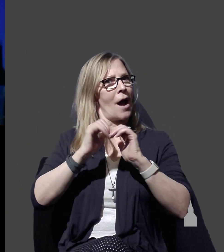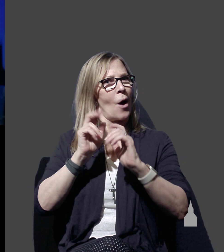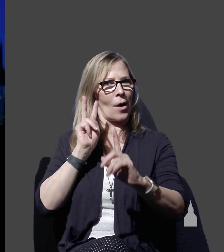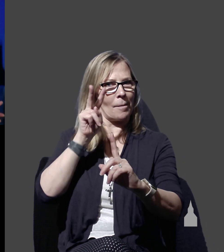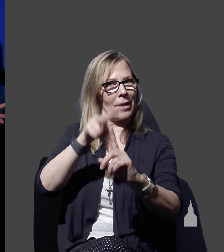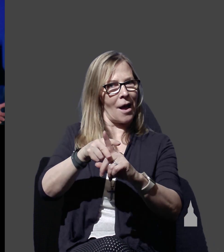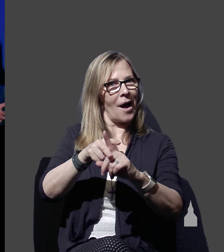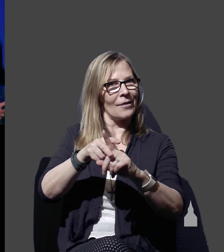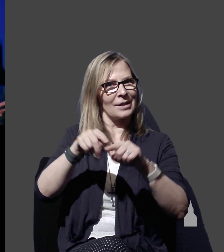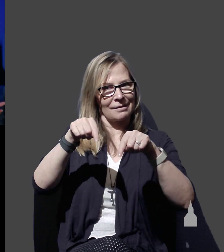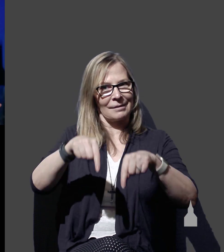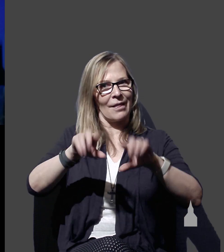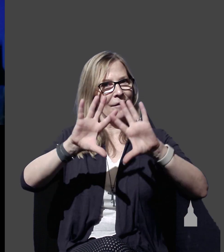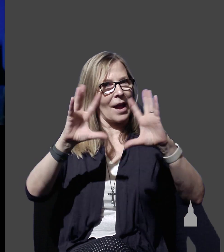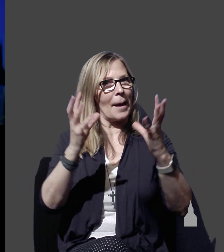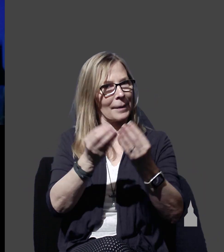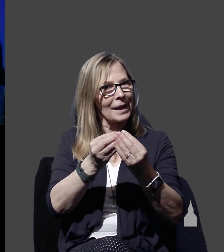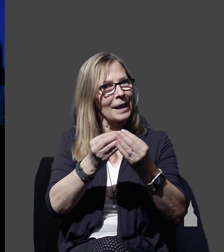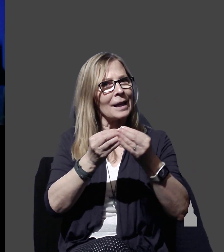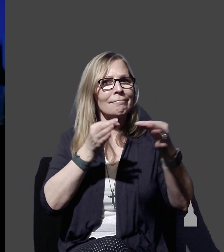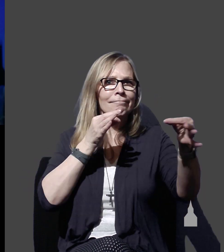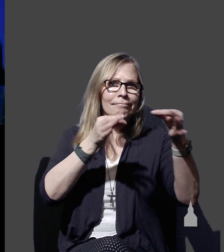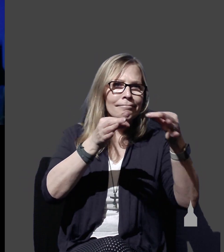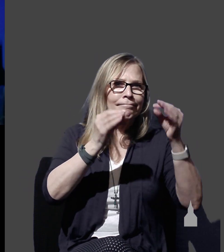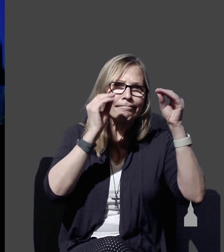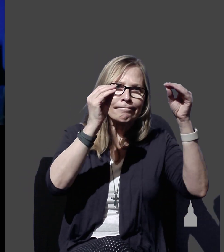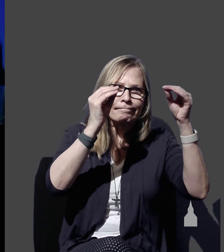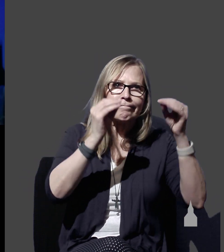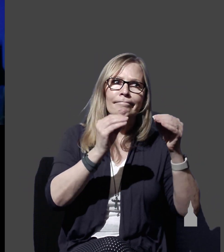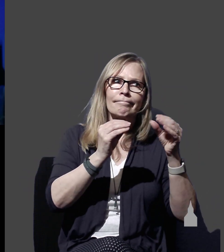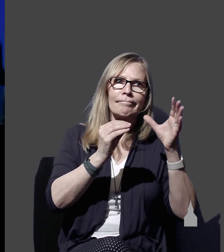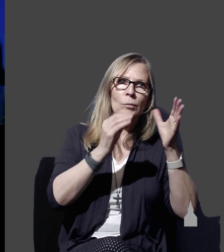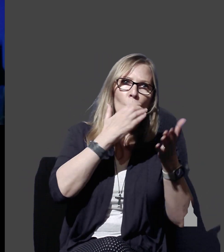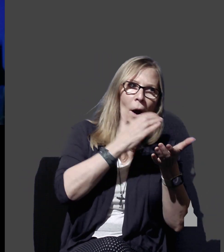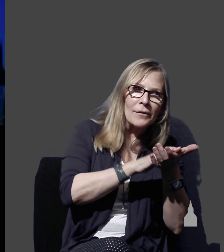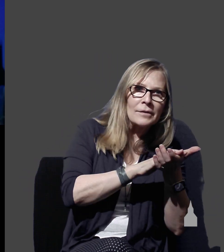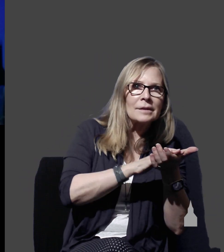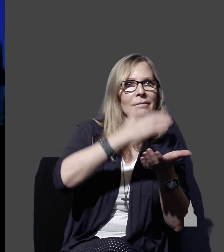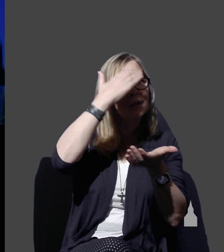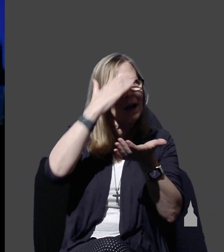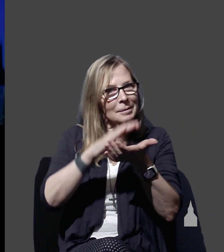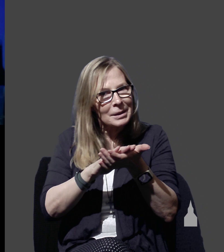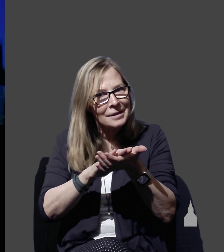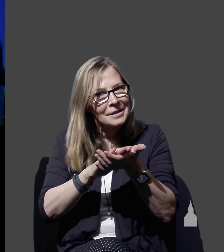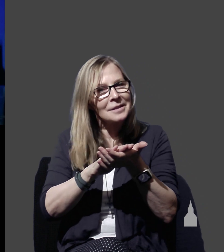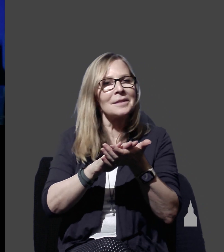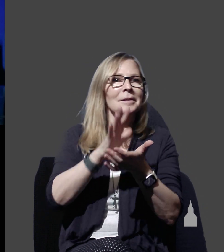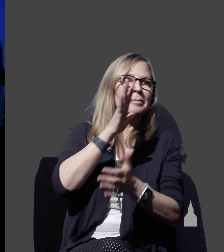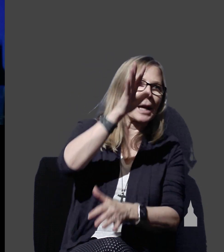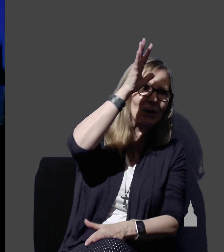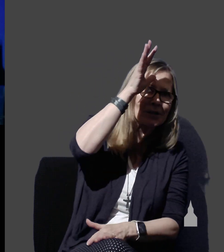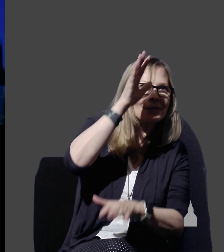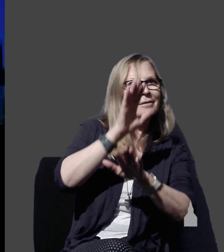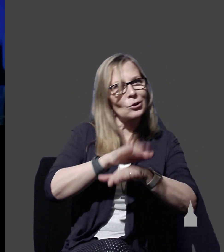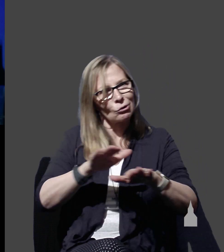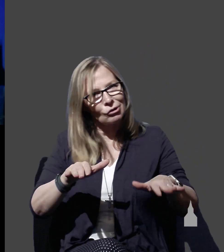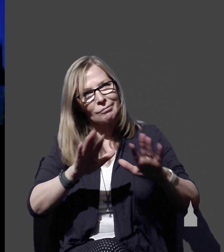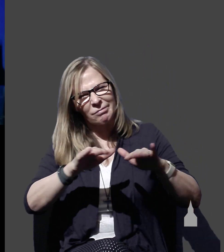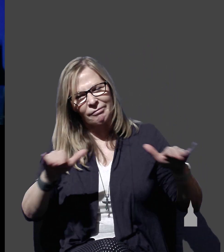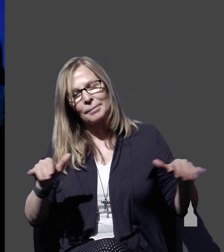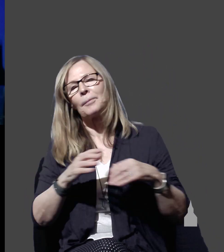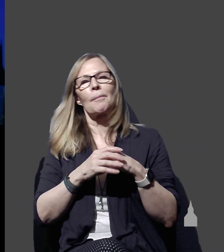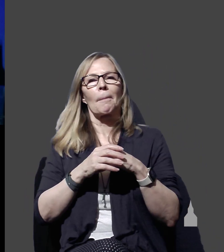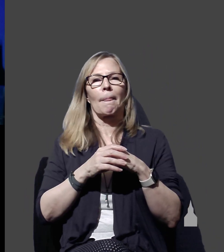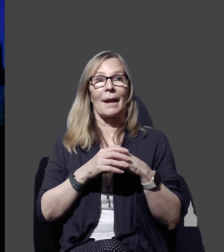instructions for wives and husbands and children and parents. And today, the things that he's talking about